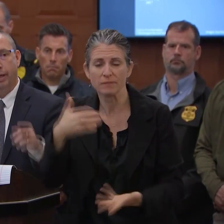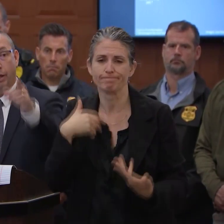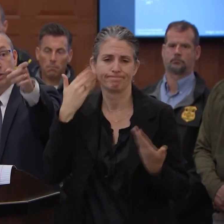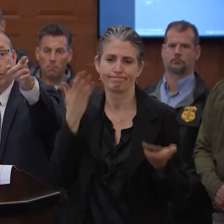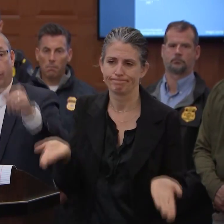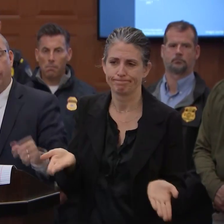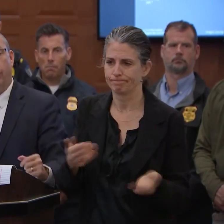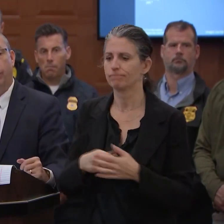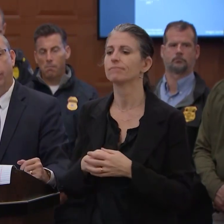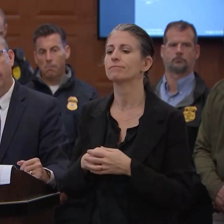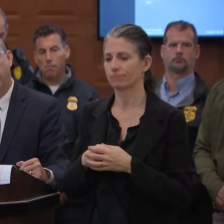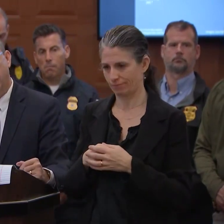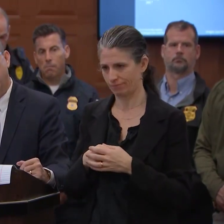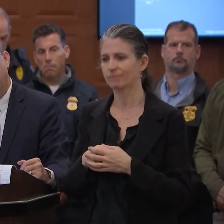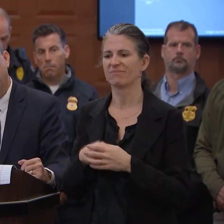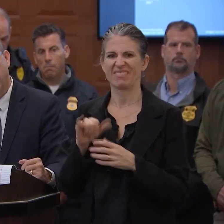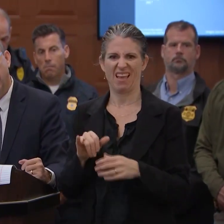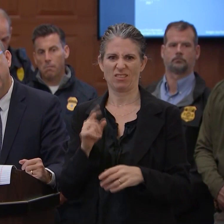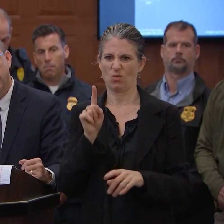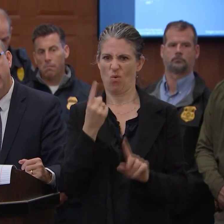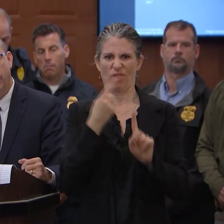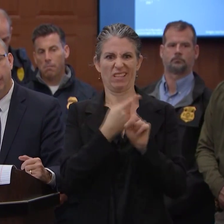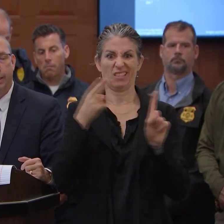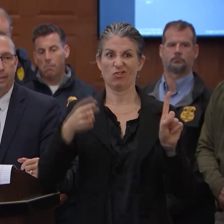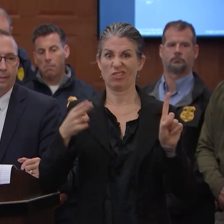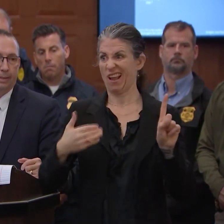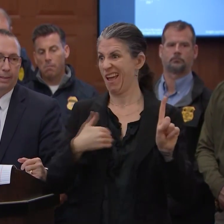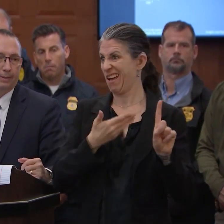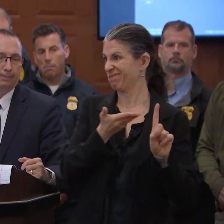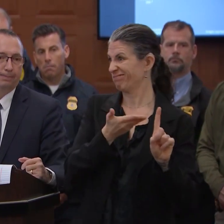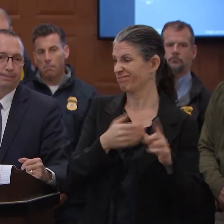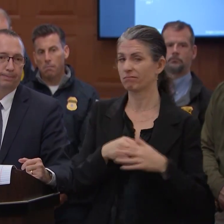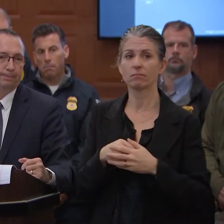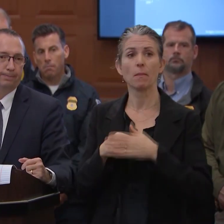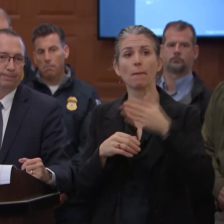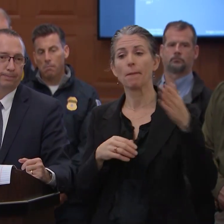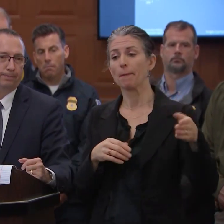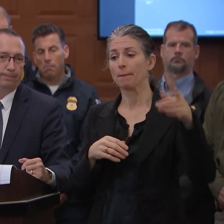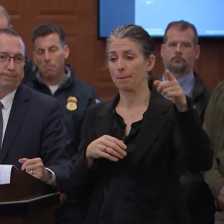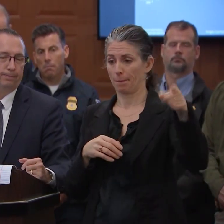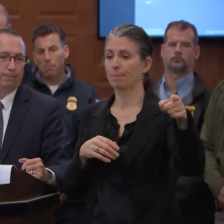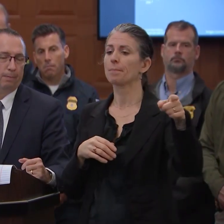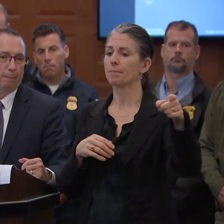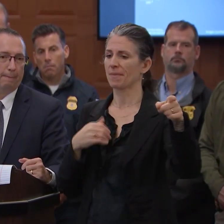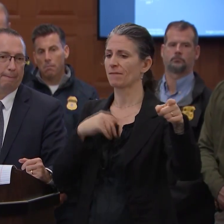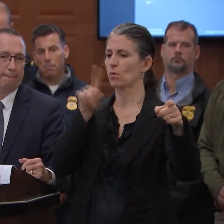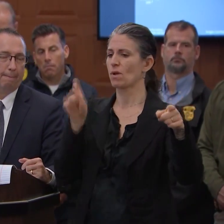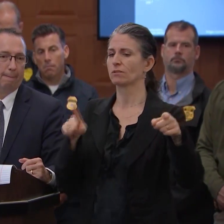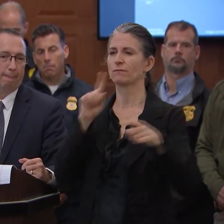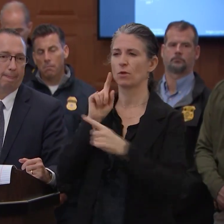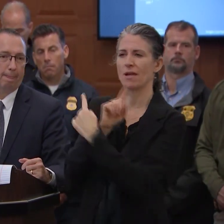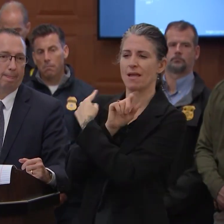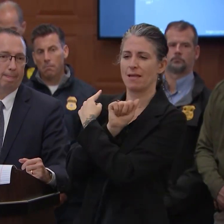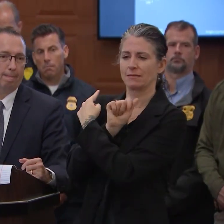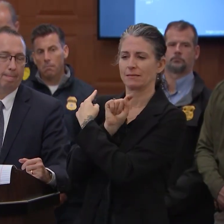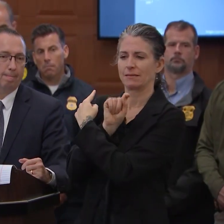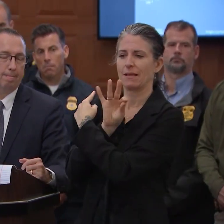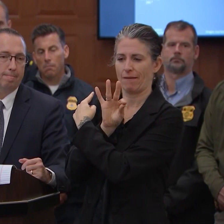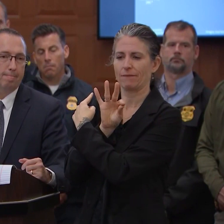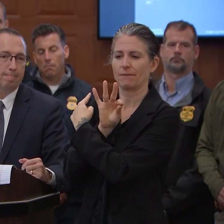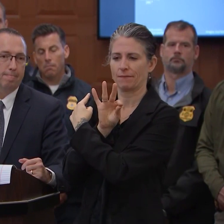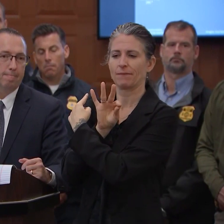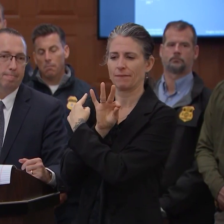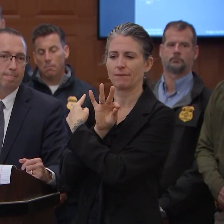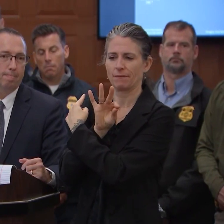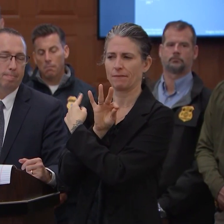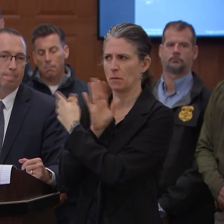But, sir? Thank you for taking the time. Sure. Question for the ATF. Can you either tell us or tell the commissioner so he can tell us